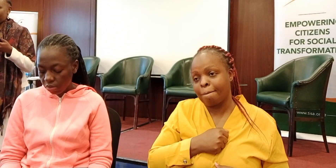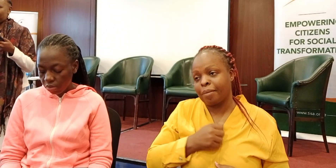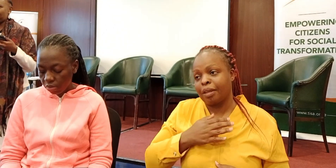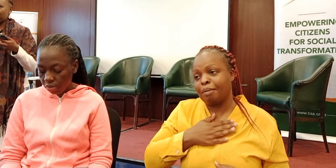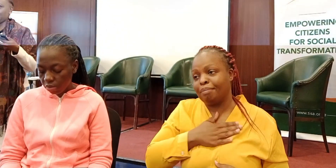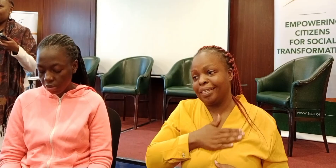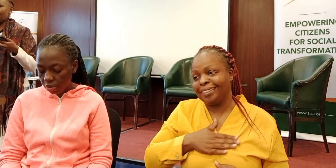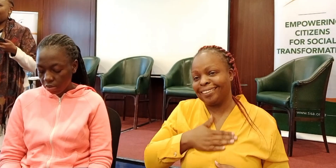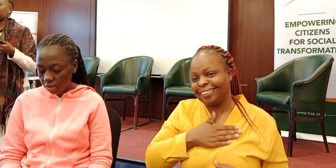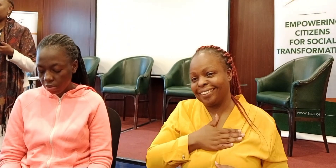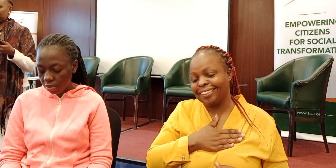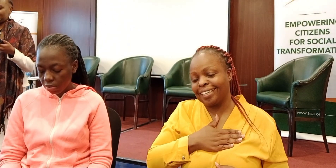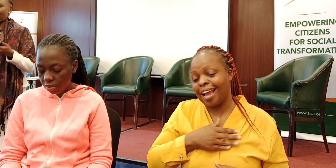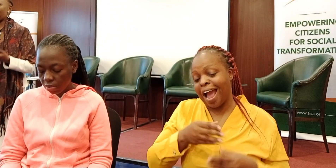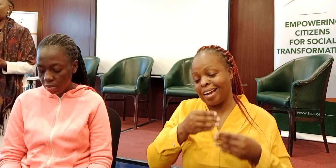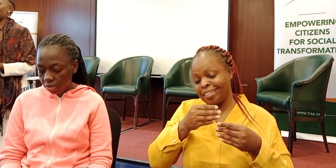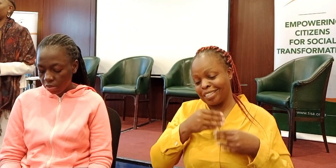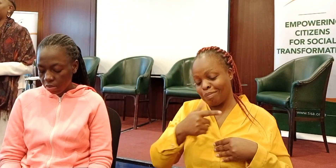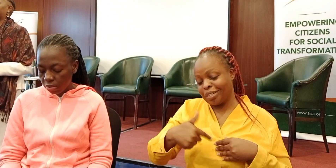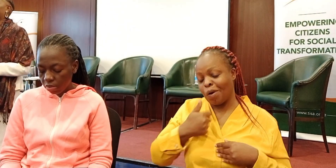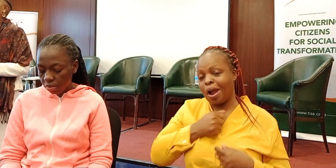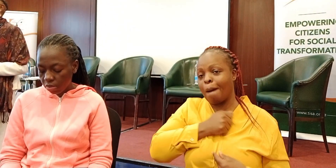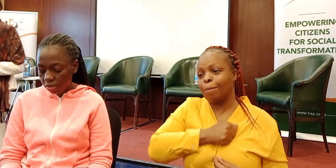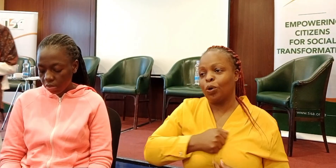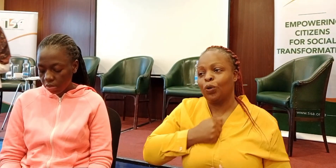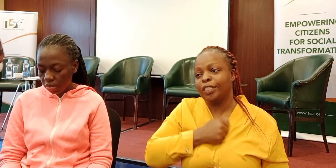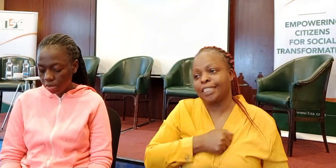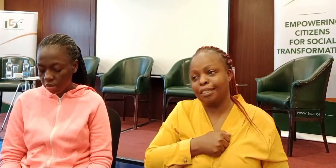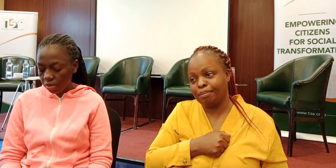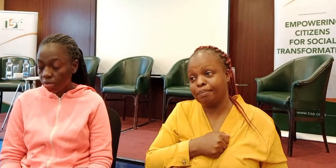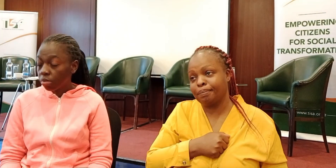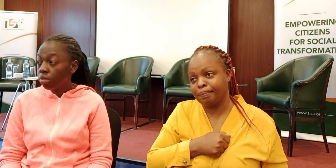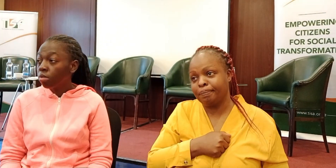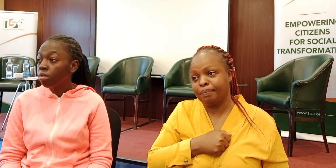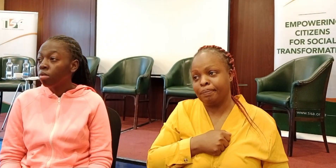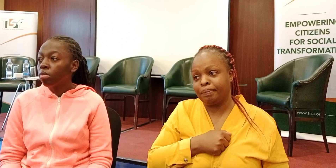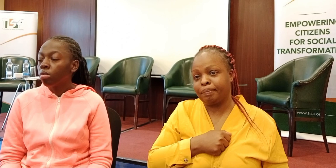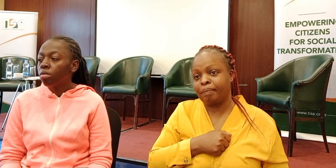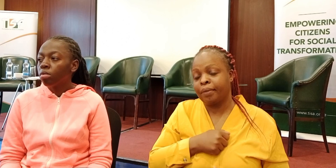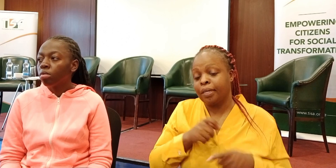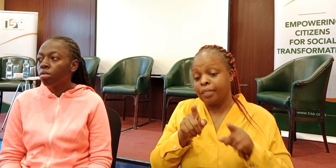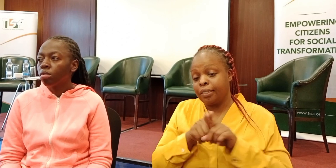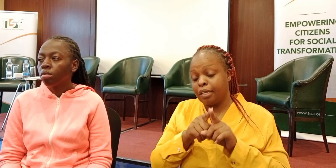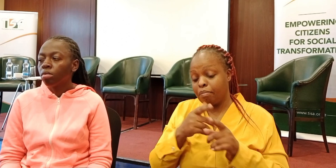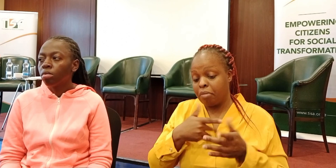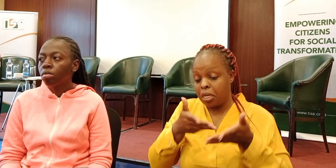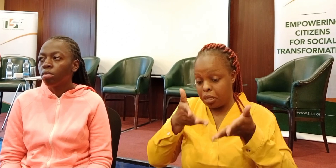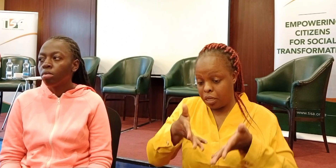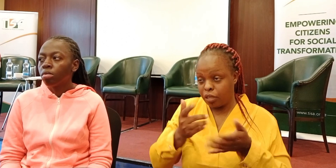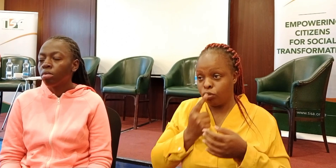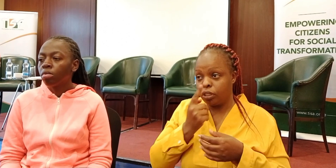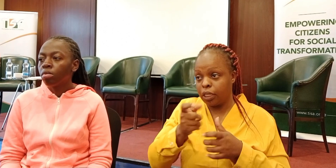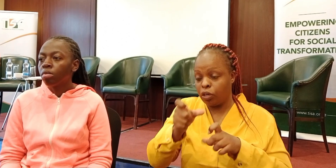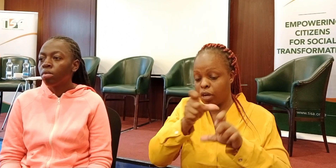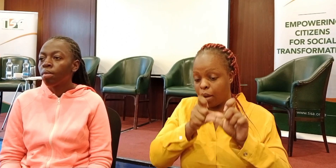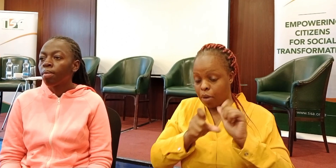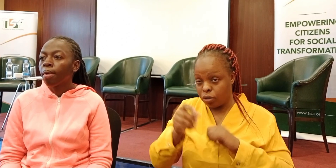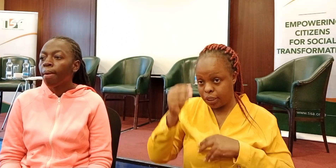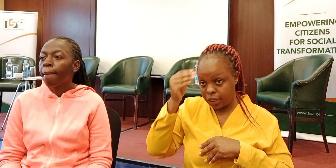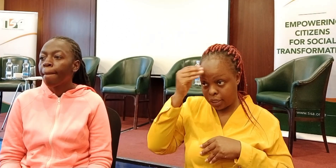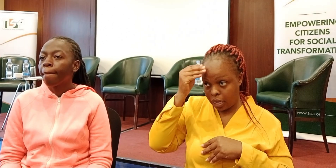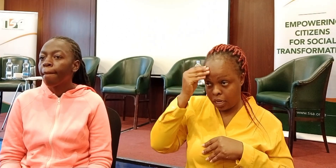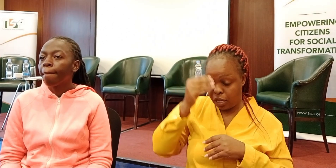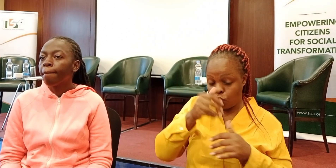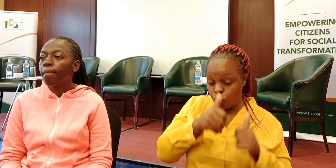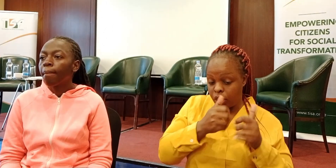Please accept our apologies. But I'm here to tell you about the study that we